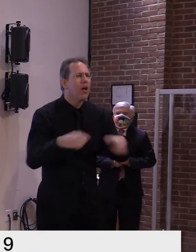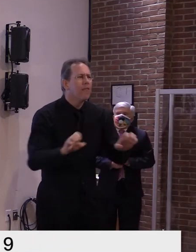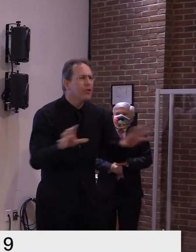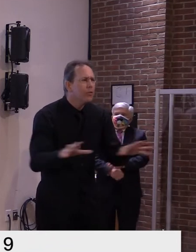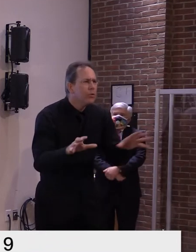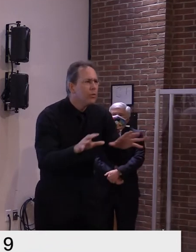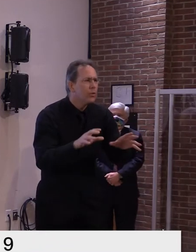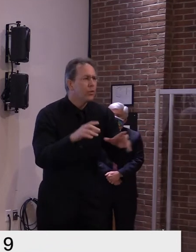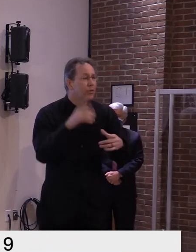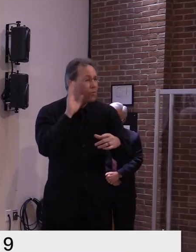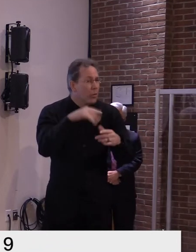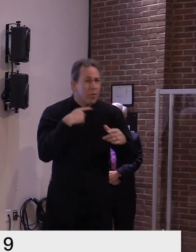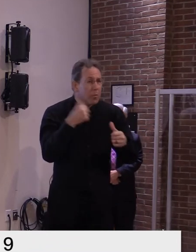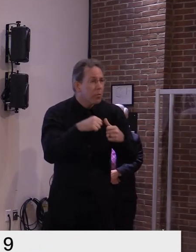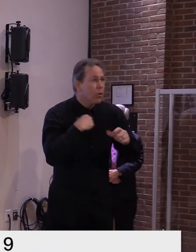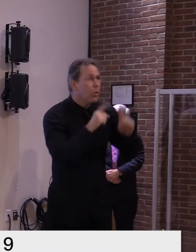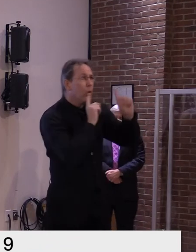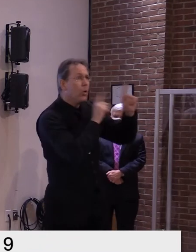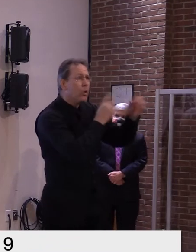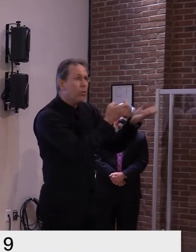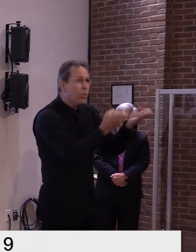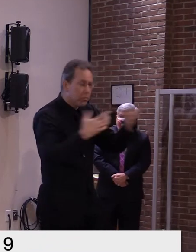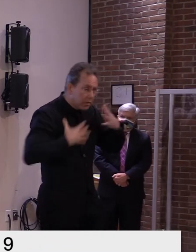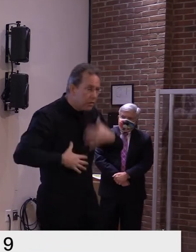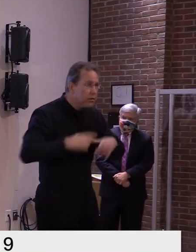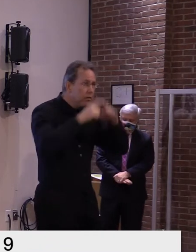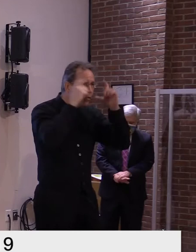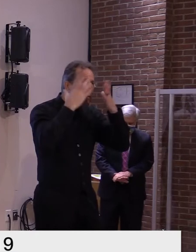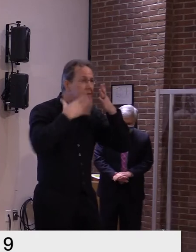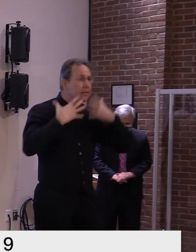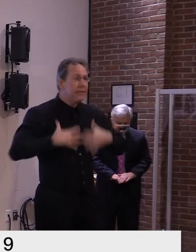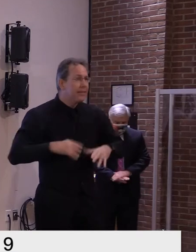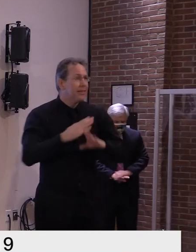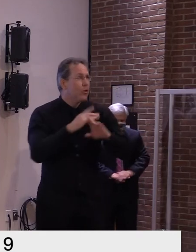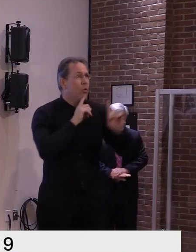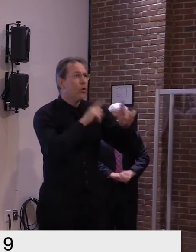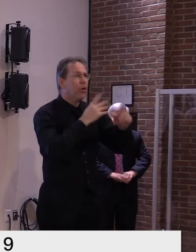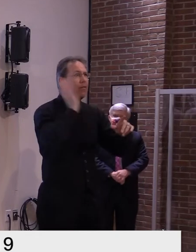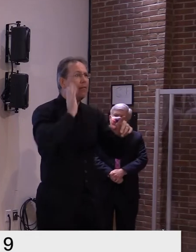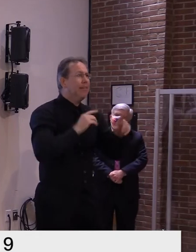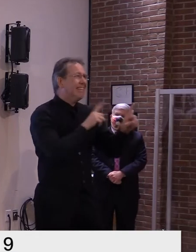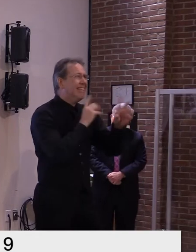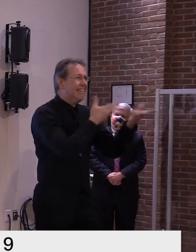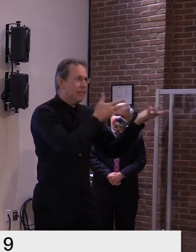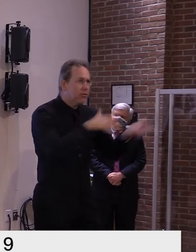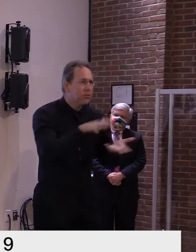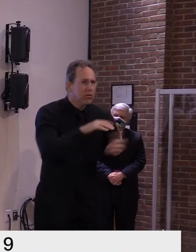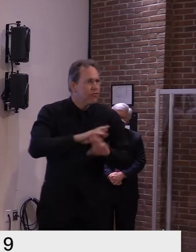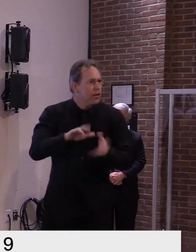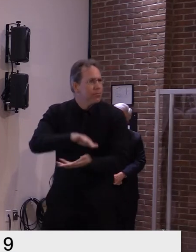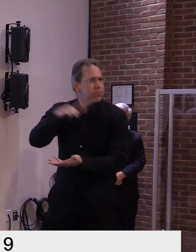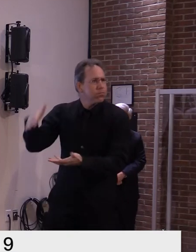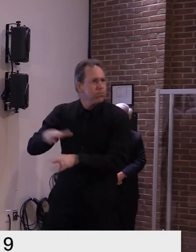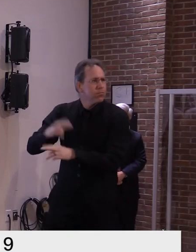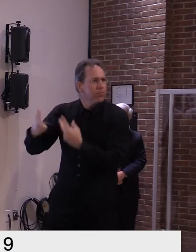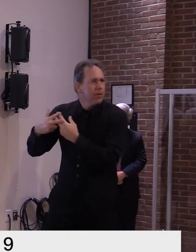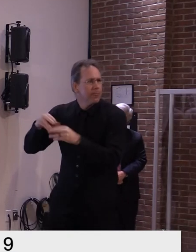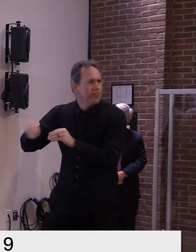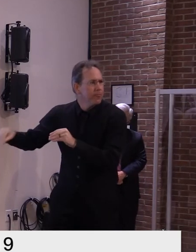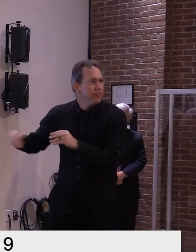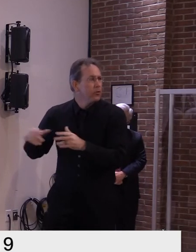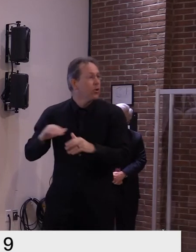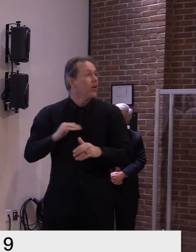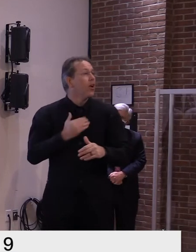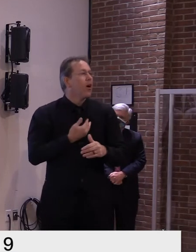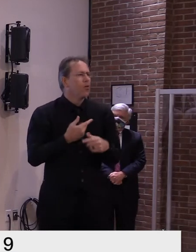ventilators, testing supplies, and all of the things that have been critical through the response, the federal government has been very receptive to our argument all